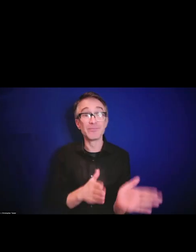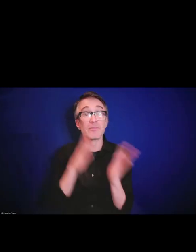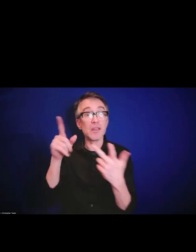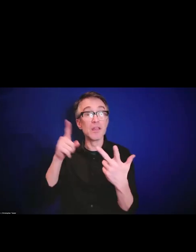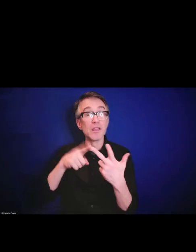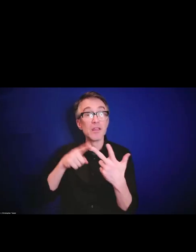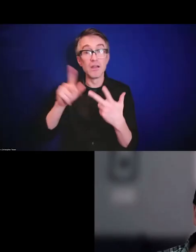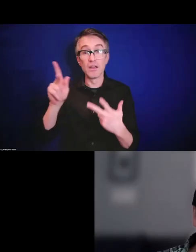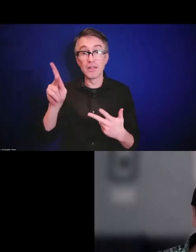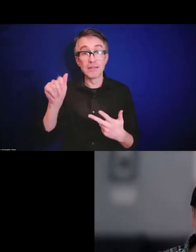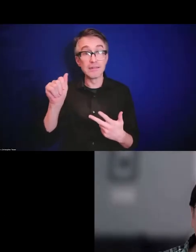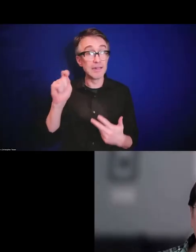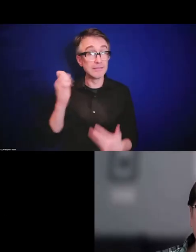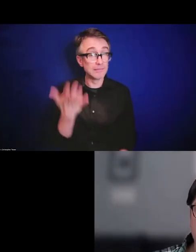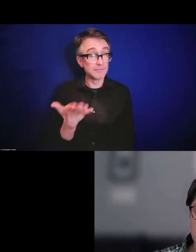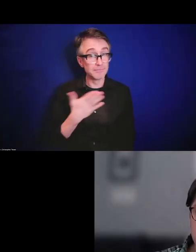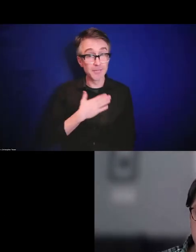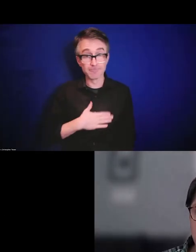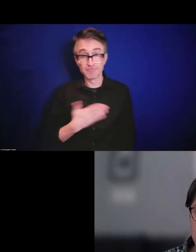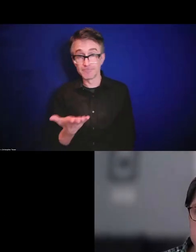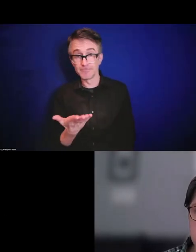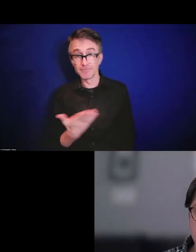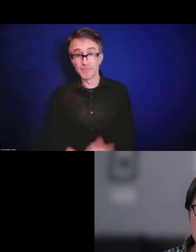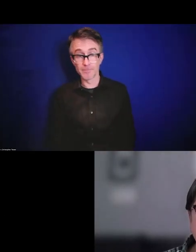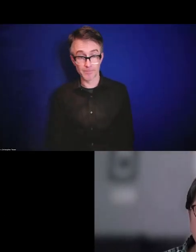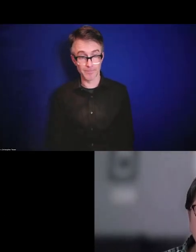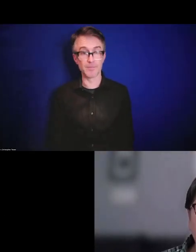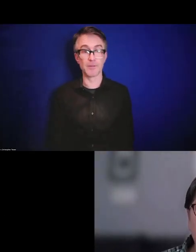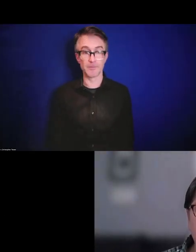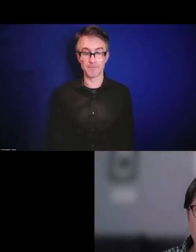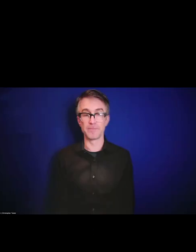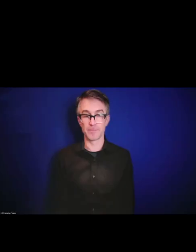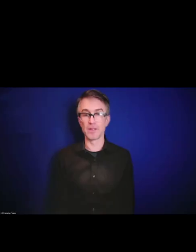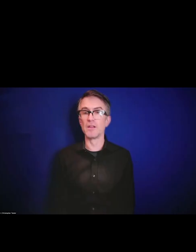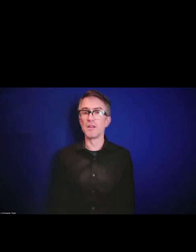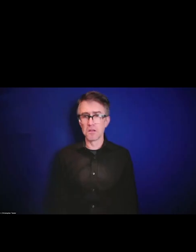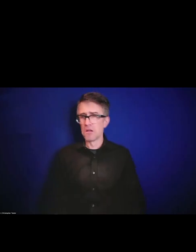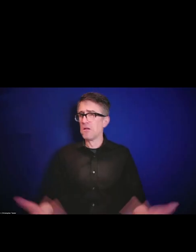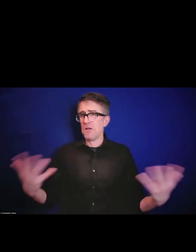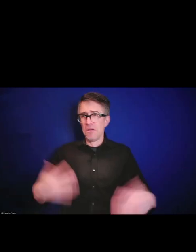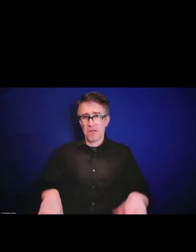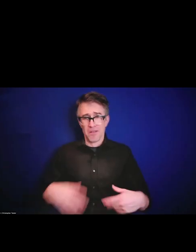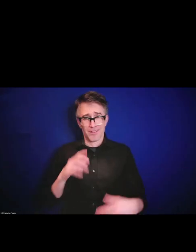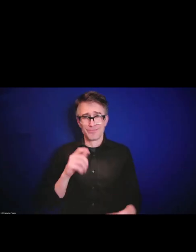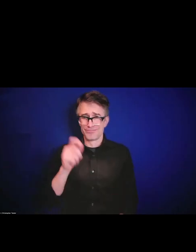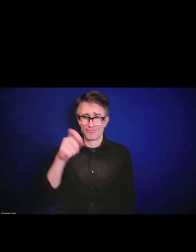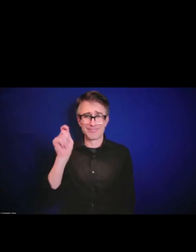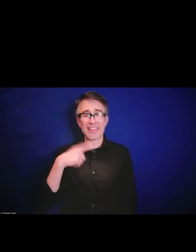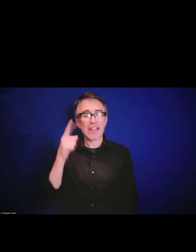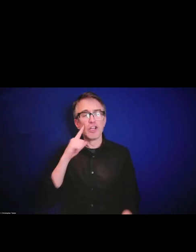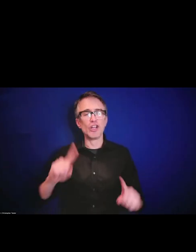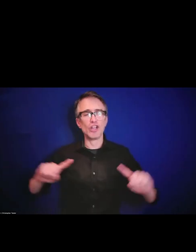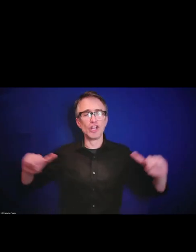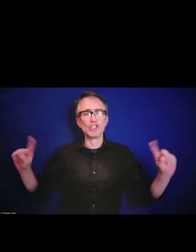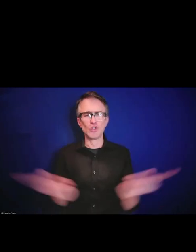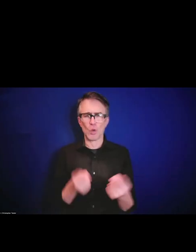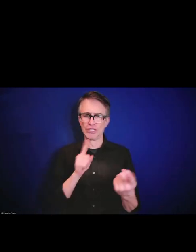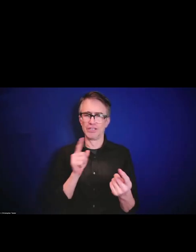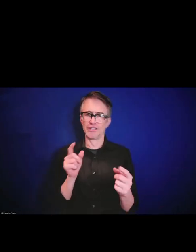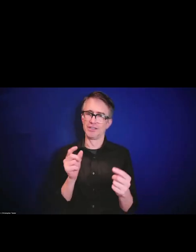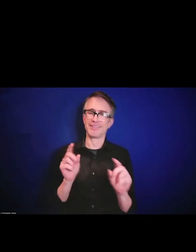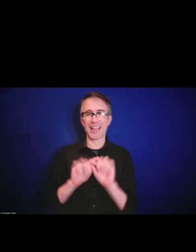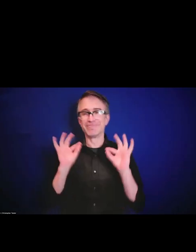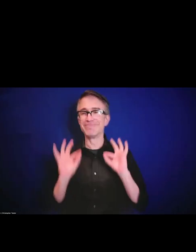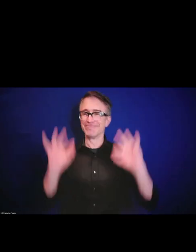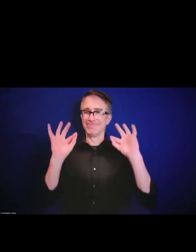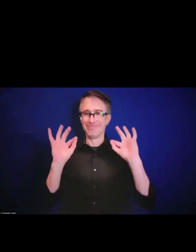And I can keep mine really short and sweet. And I mean, at the end of the day, it's putting a bit of a Band-Aid on